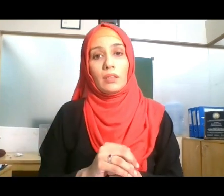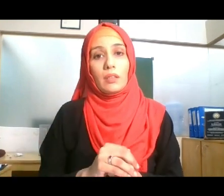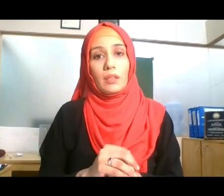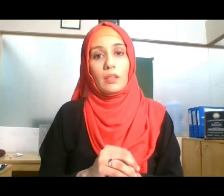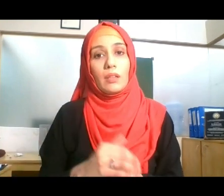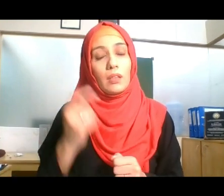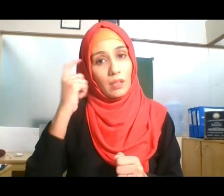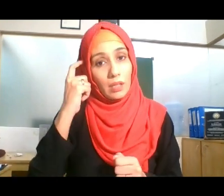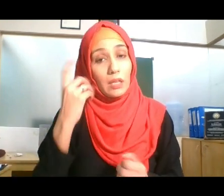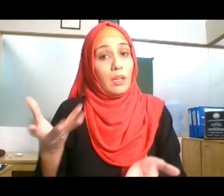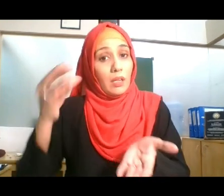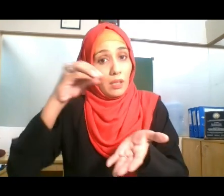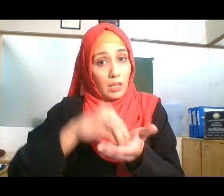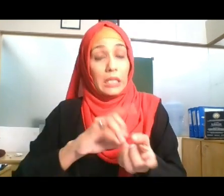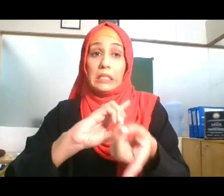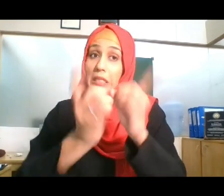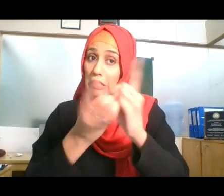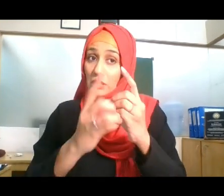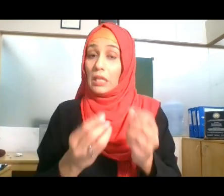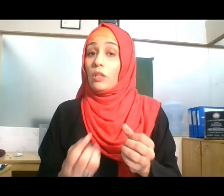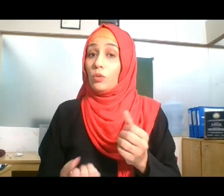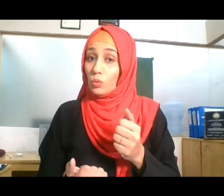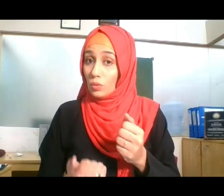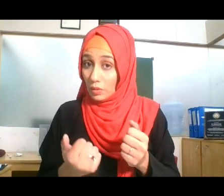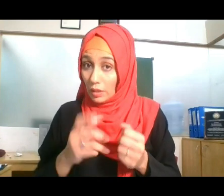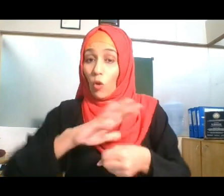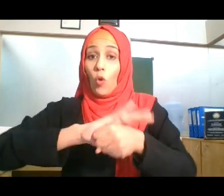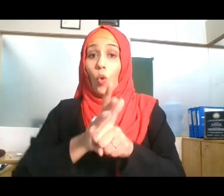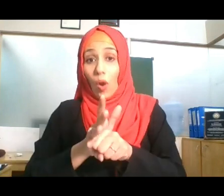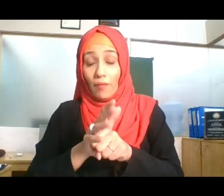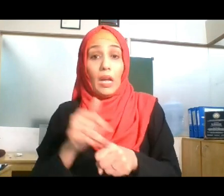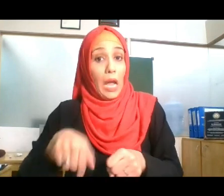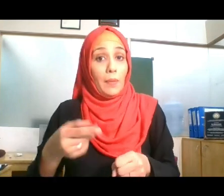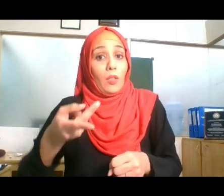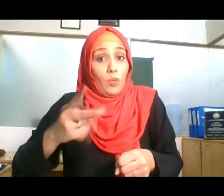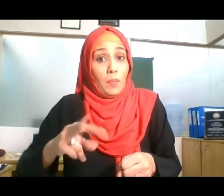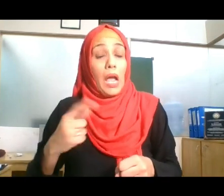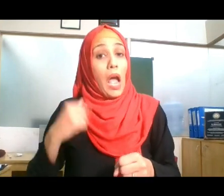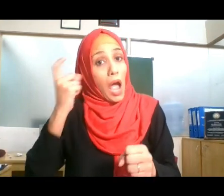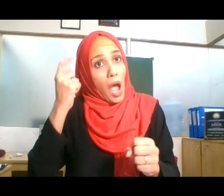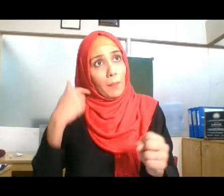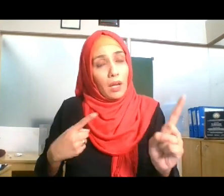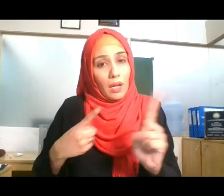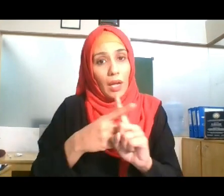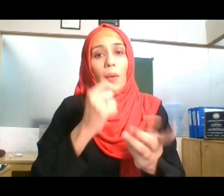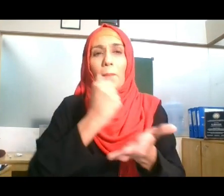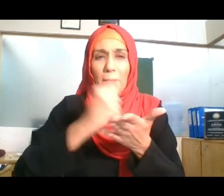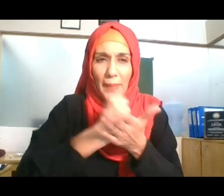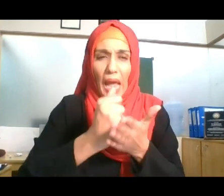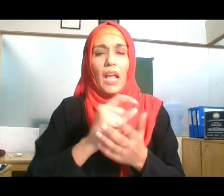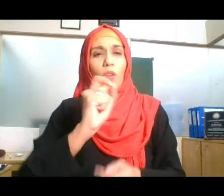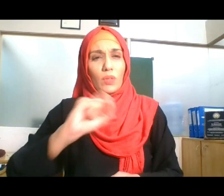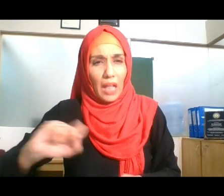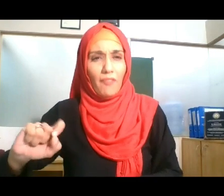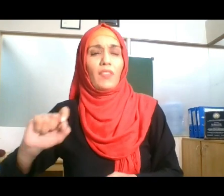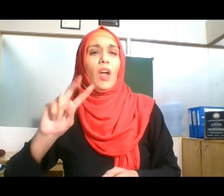line, inclusion would have happened digitally, but because of COVID, we've had to adjust our approaches. Banks, institutions, other employers